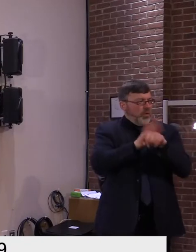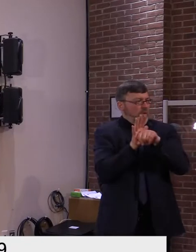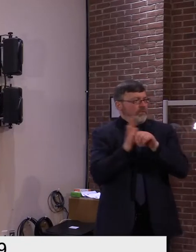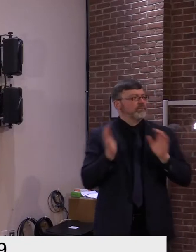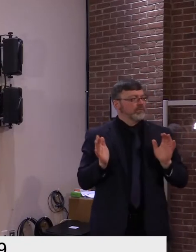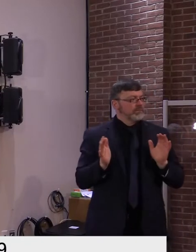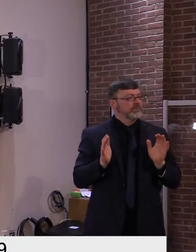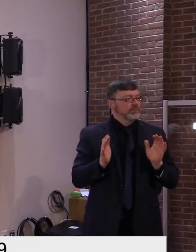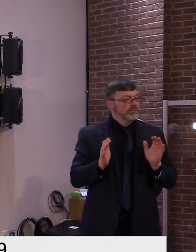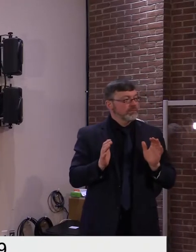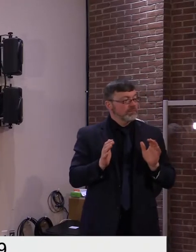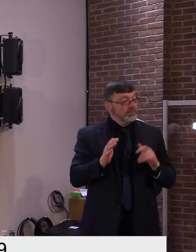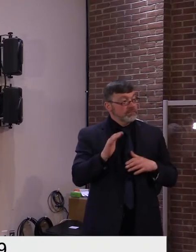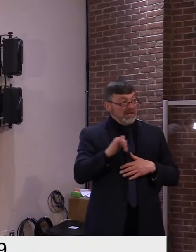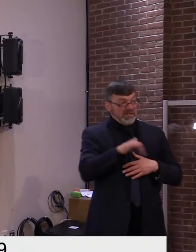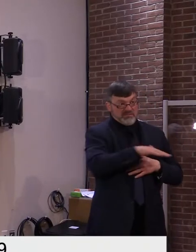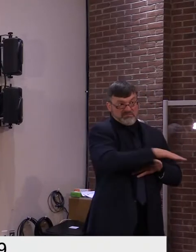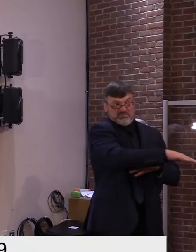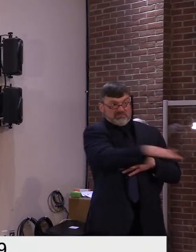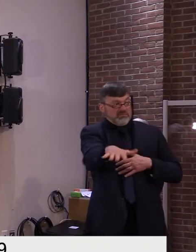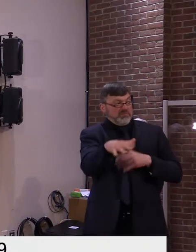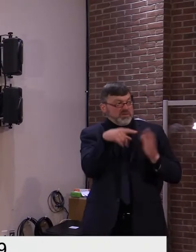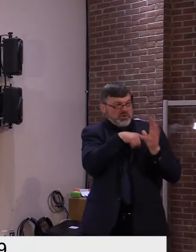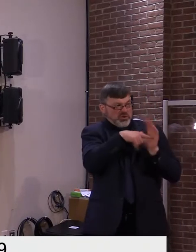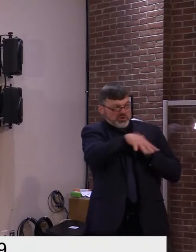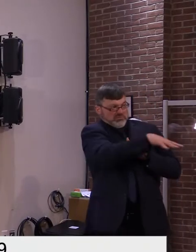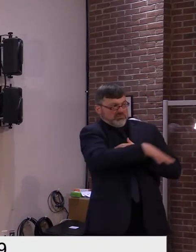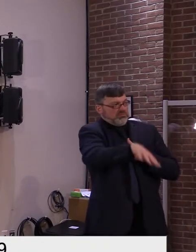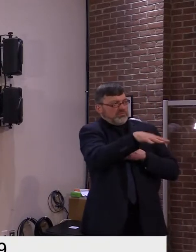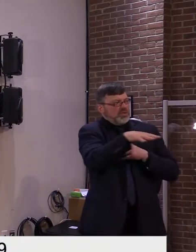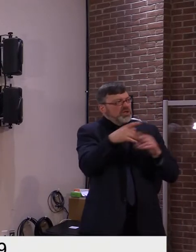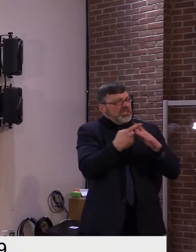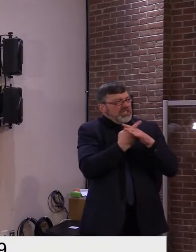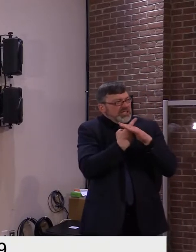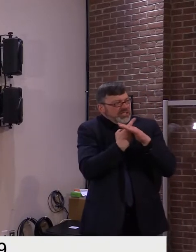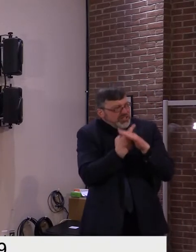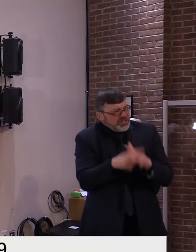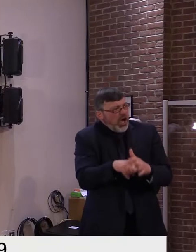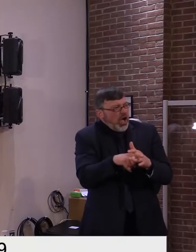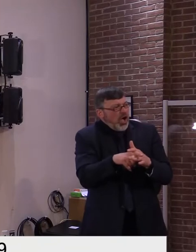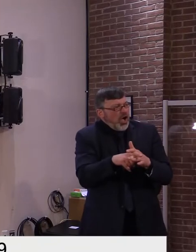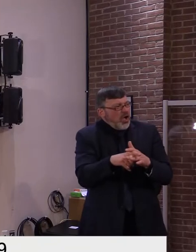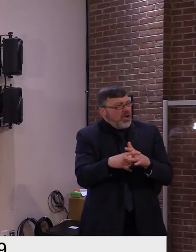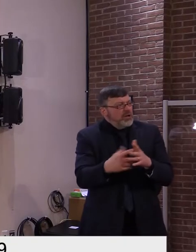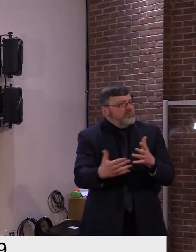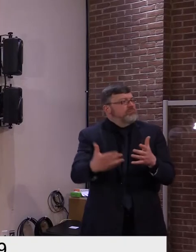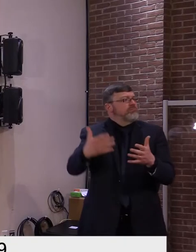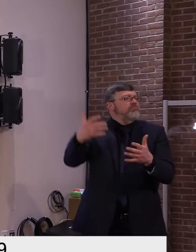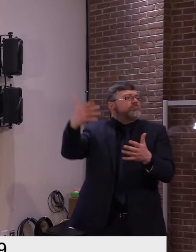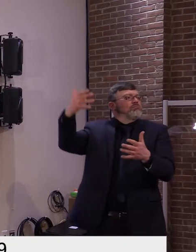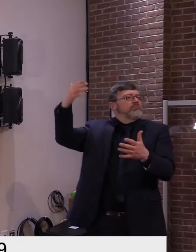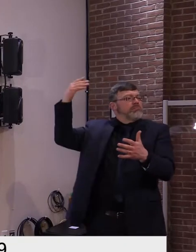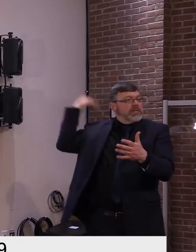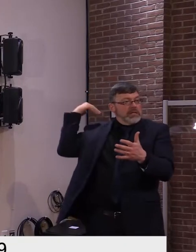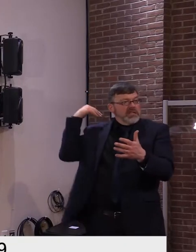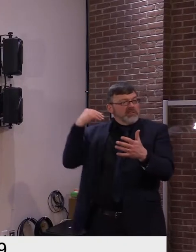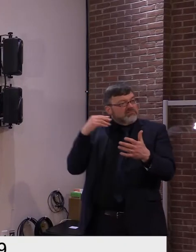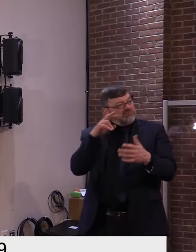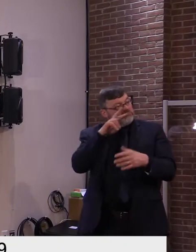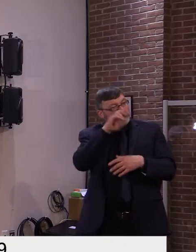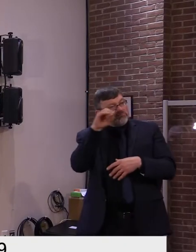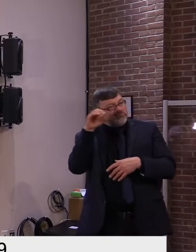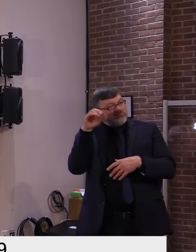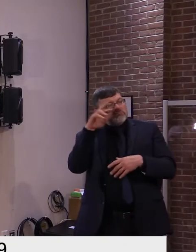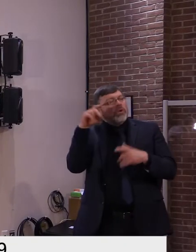on the data from began much earlier in 2020. So the vaccines